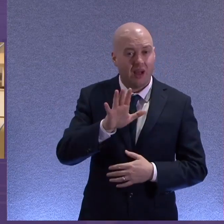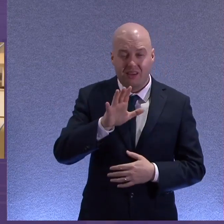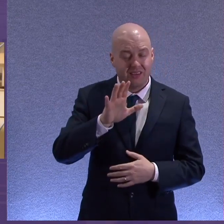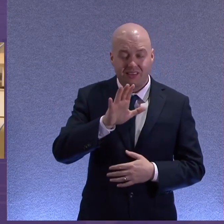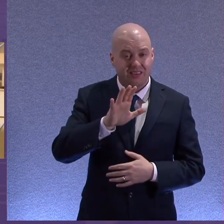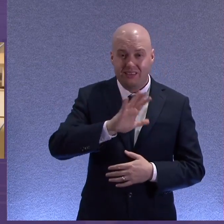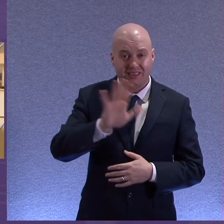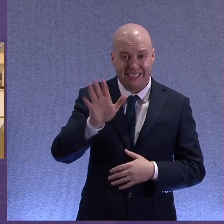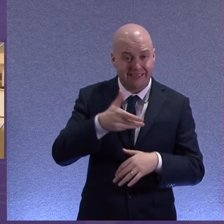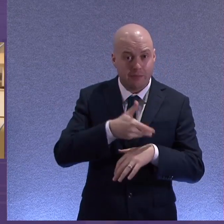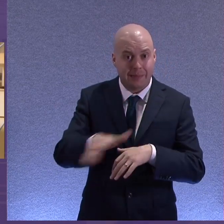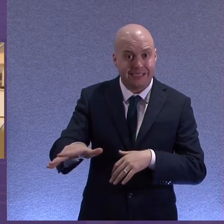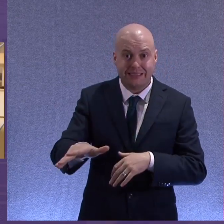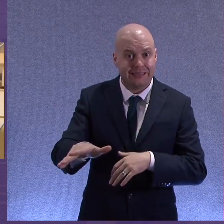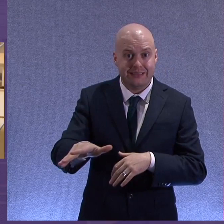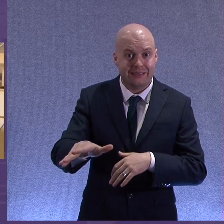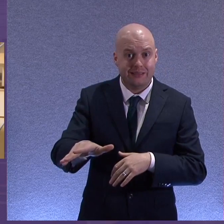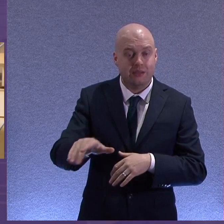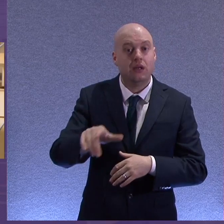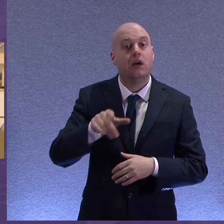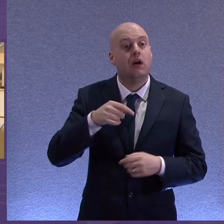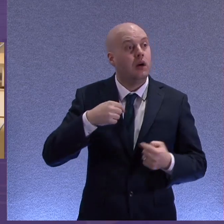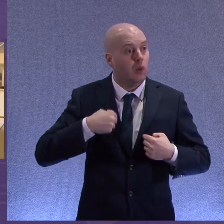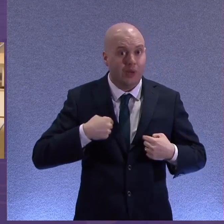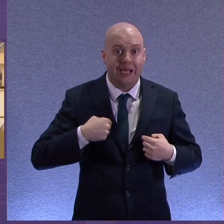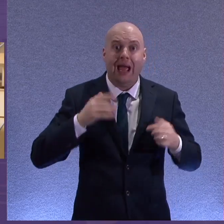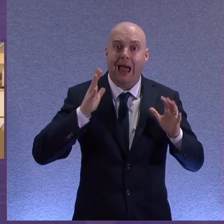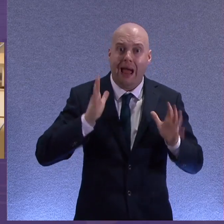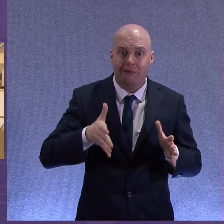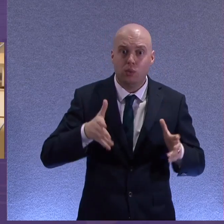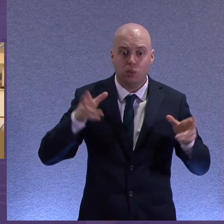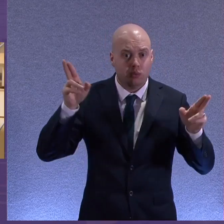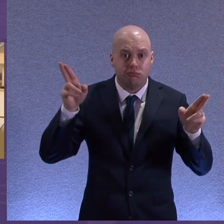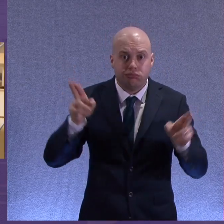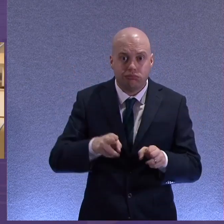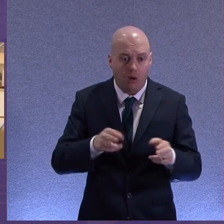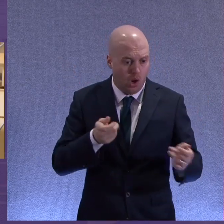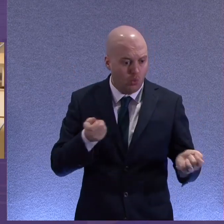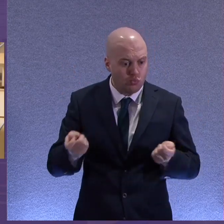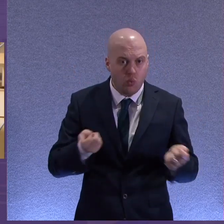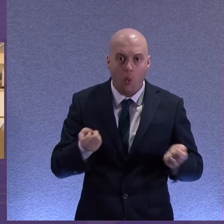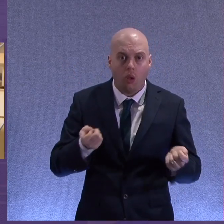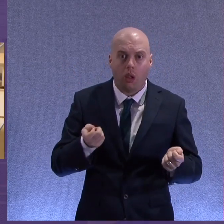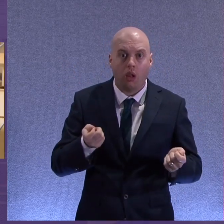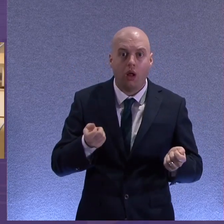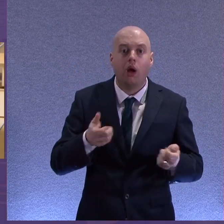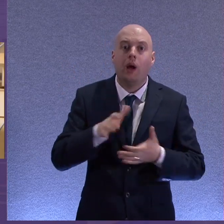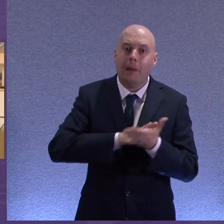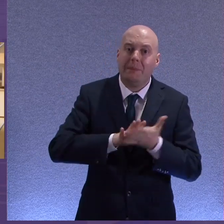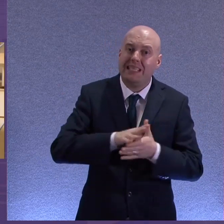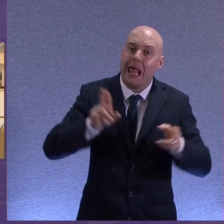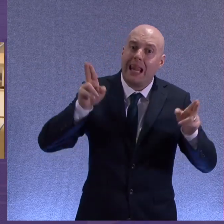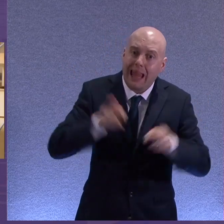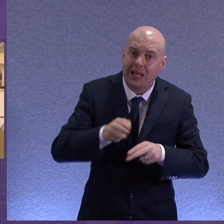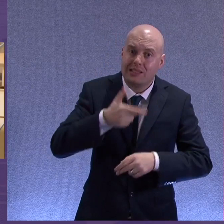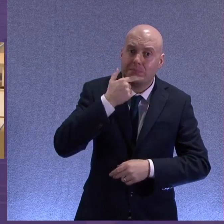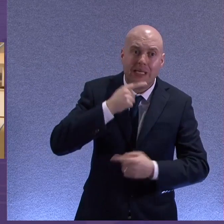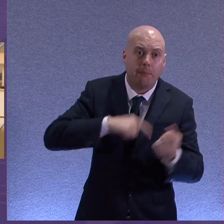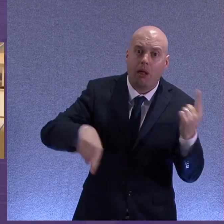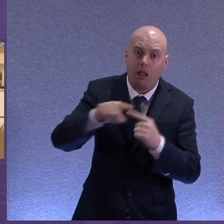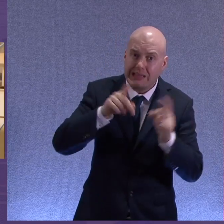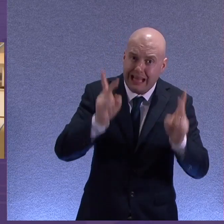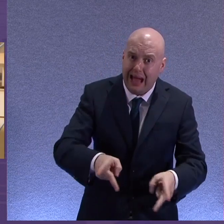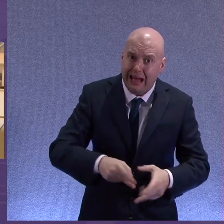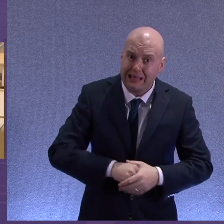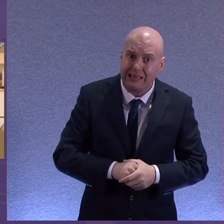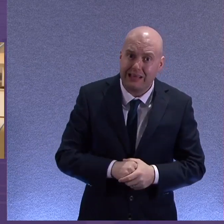right now will ultimately determine how many people die from this virus. And the more of us, businesses and individuals, who do the right thing,